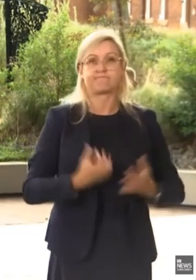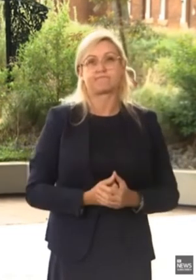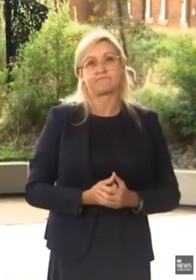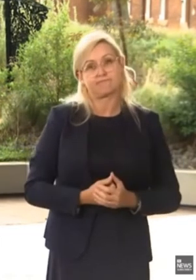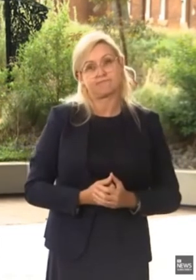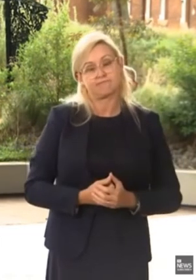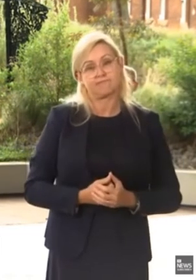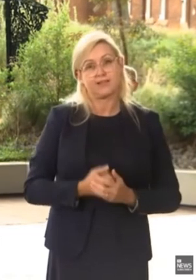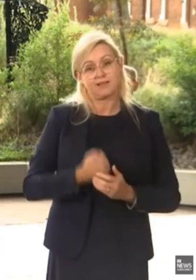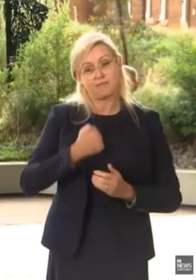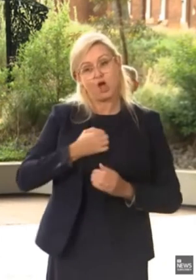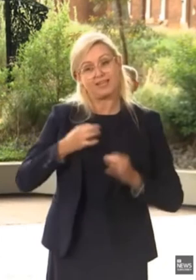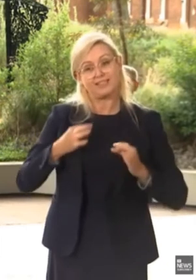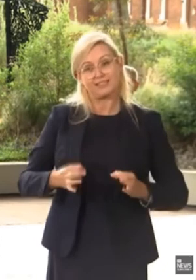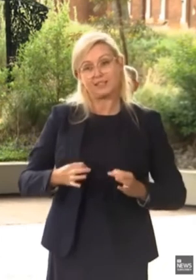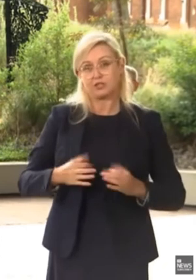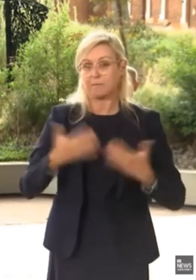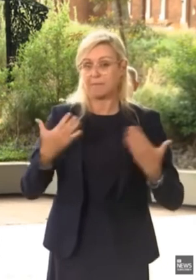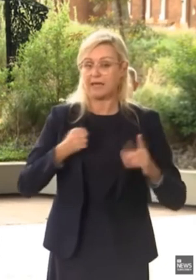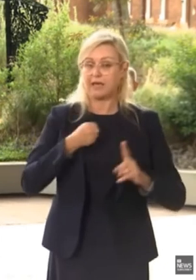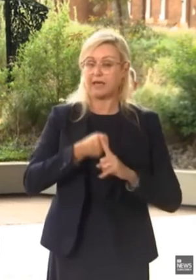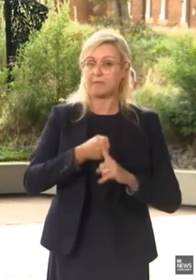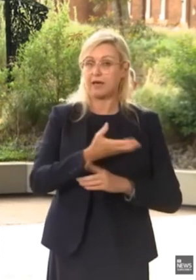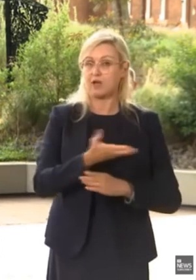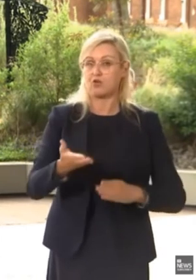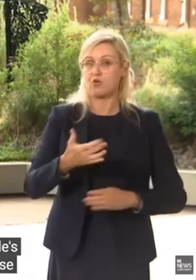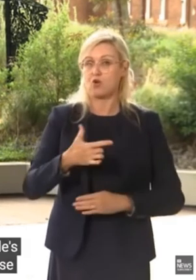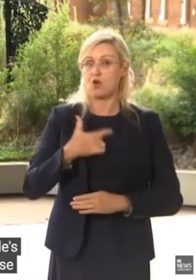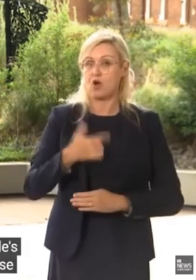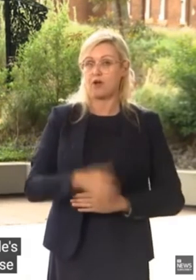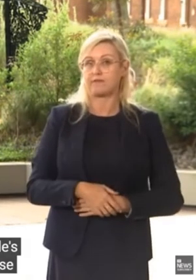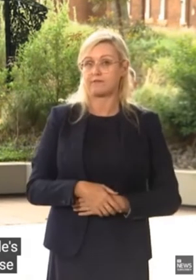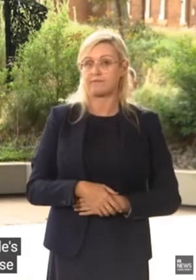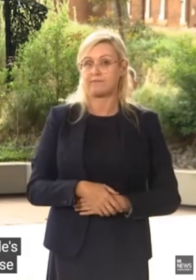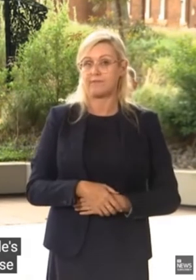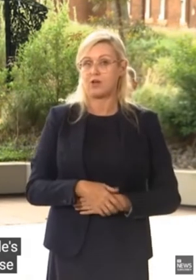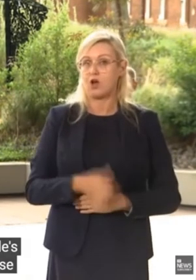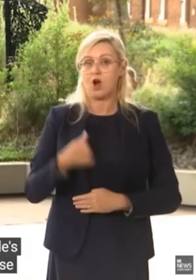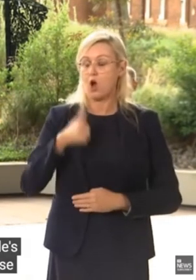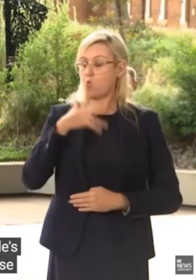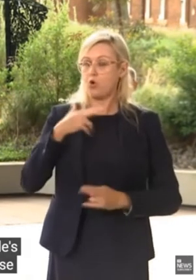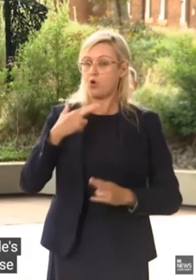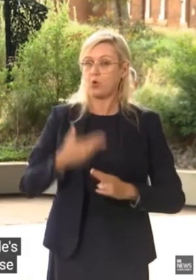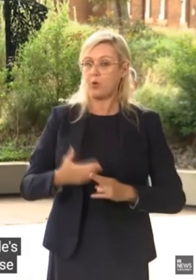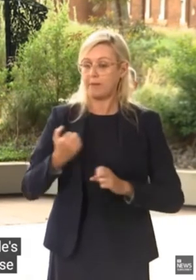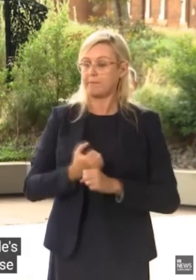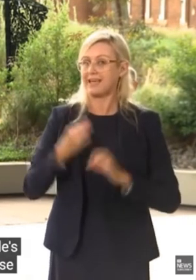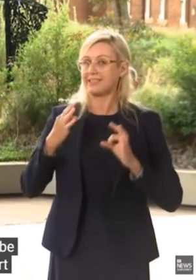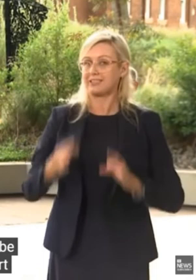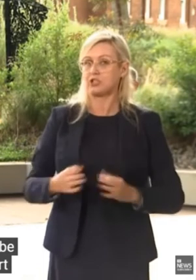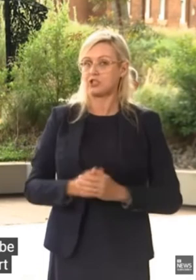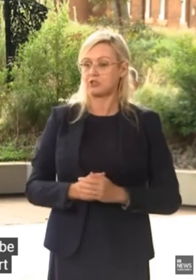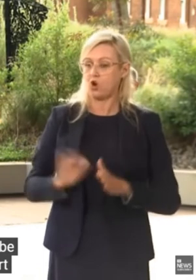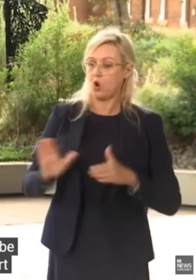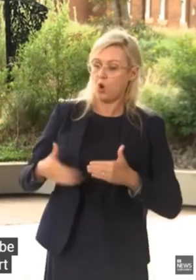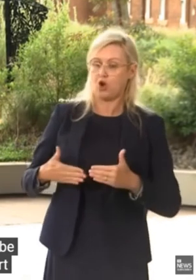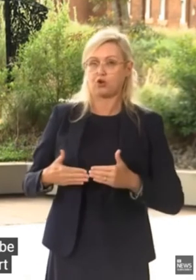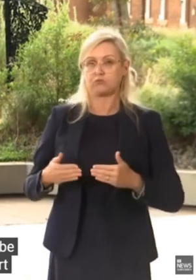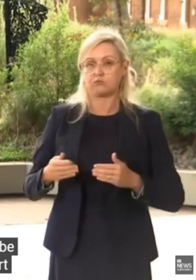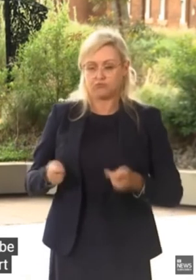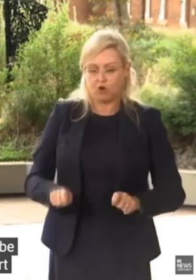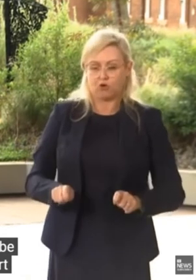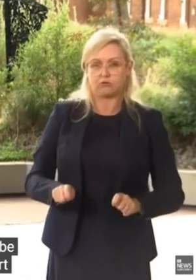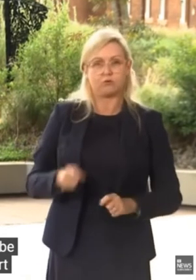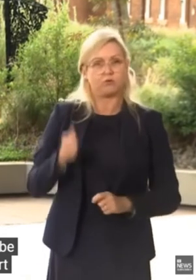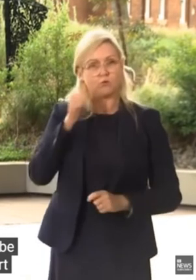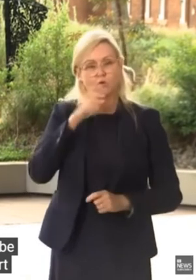substantial impacts on people's lives, and we do not take those decisions lightly. We'll always be there to